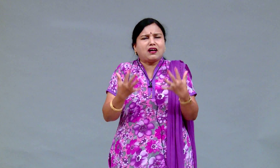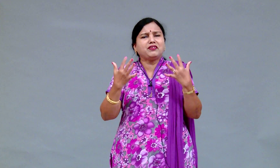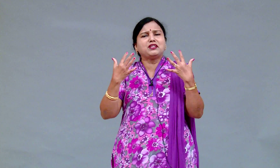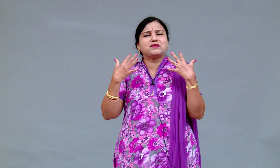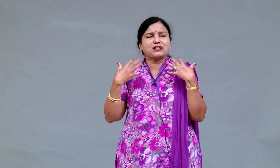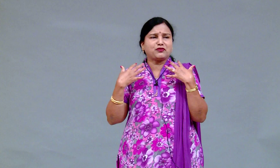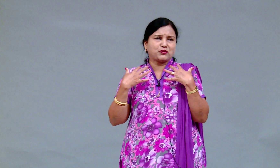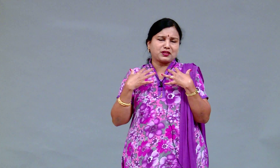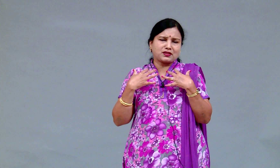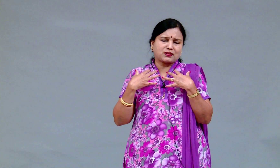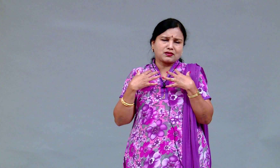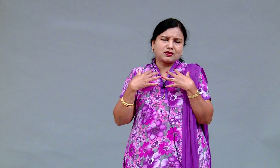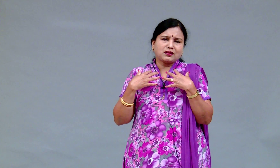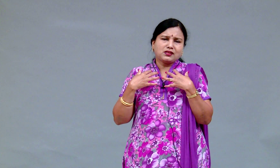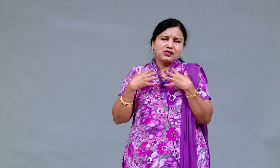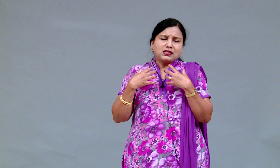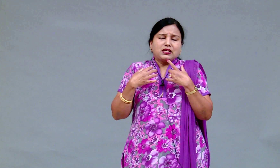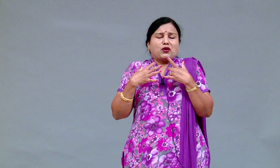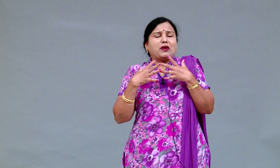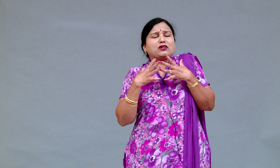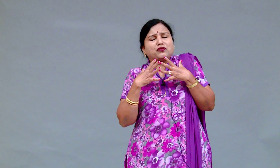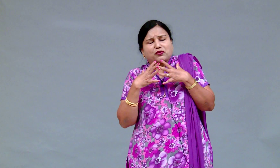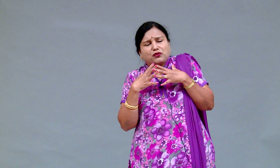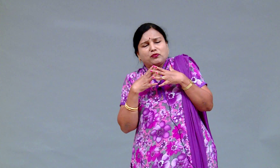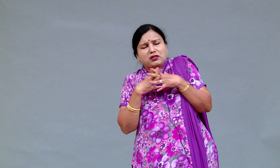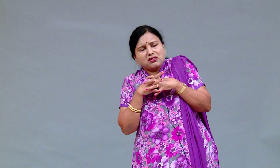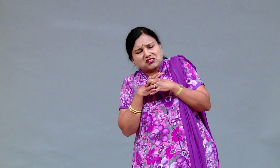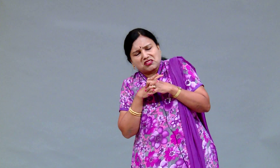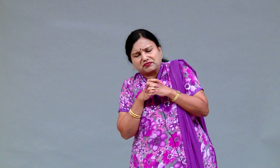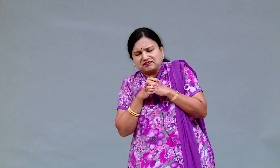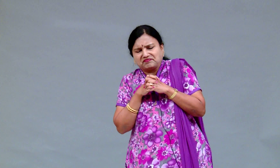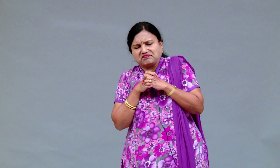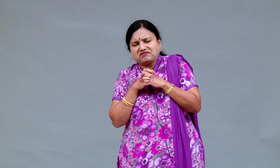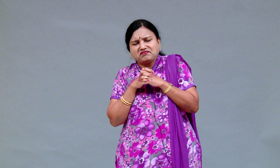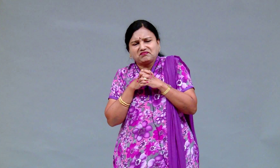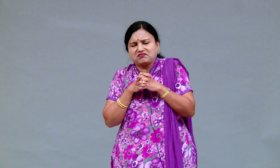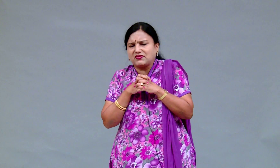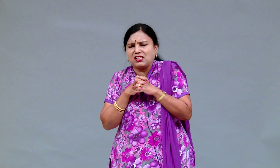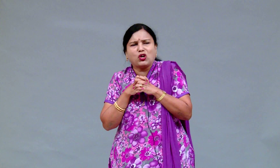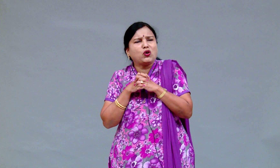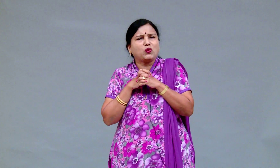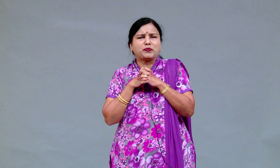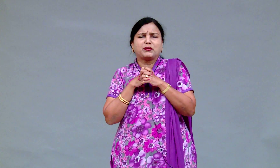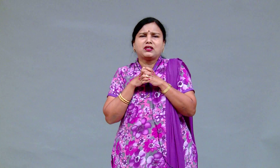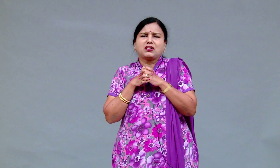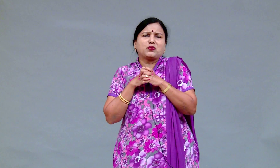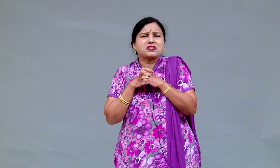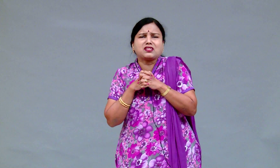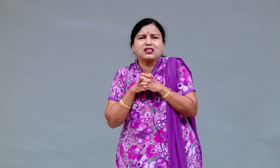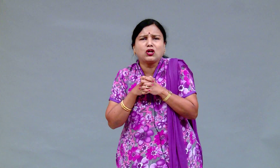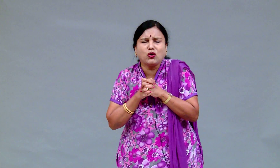covered himself with it. He waited for a few minutes, no hope, he was still